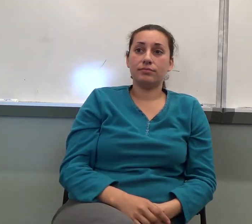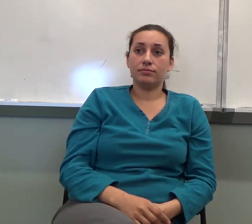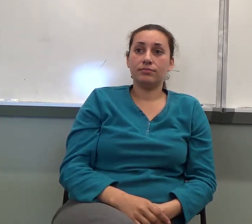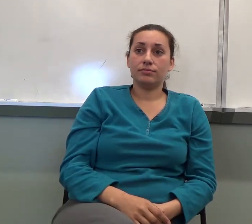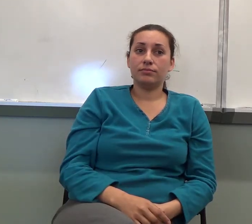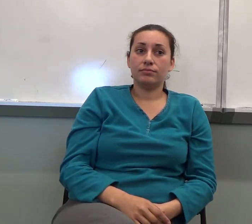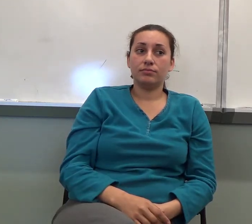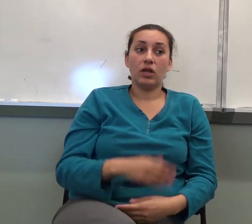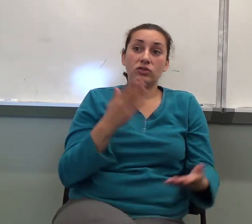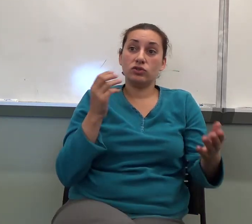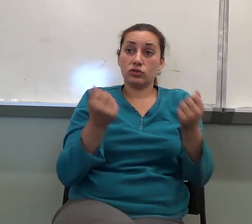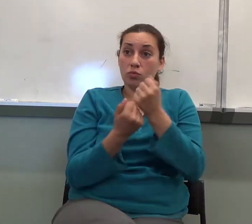services, you should go over there.